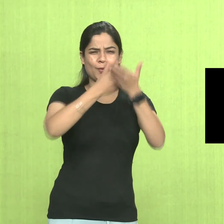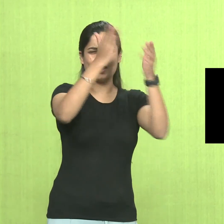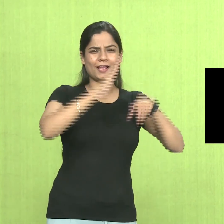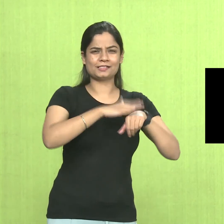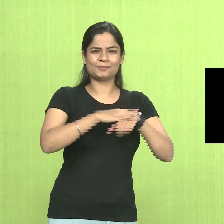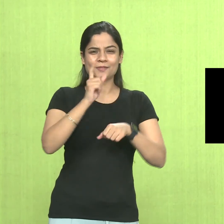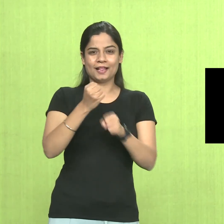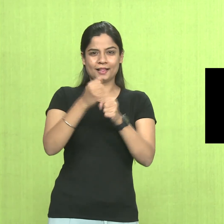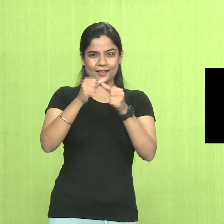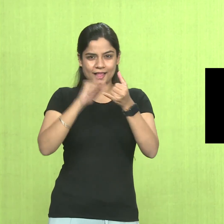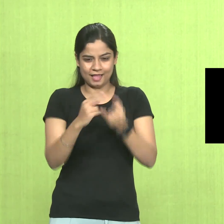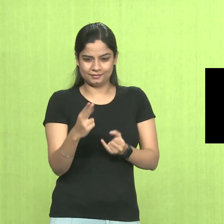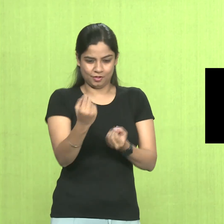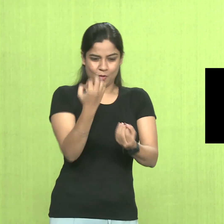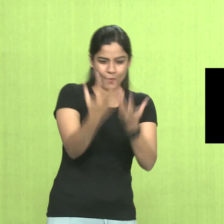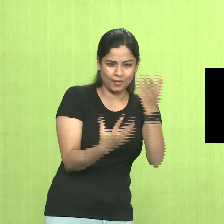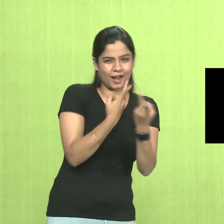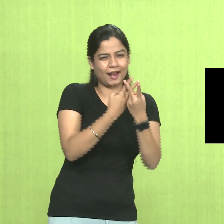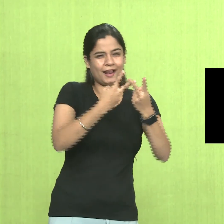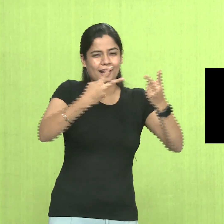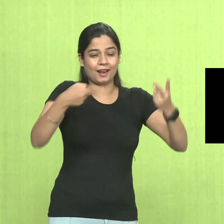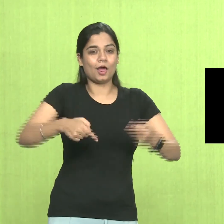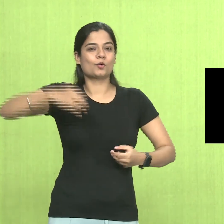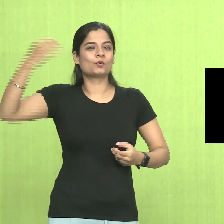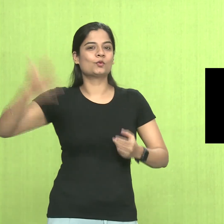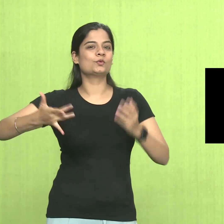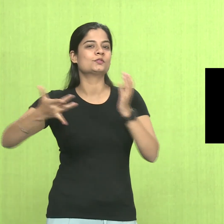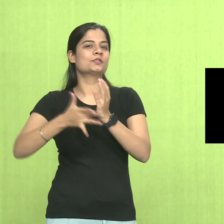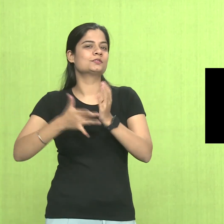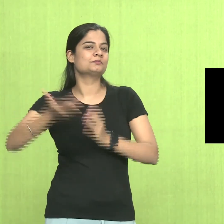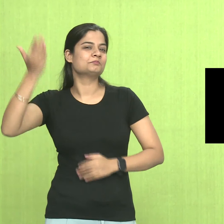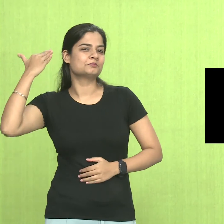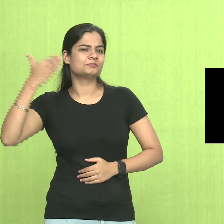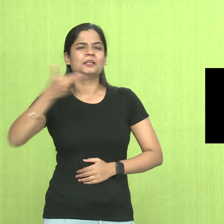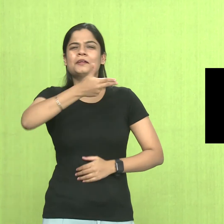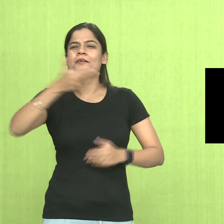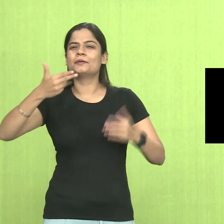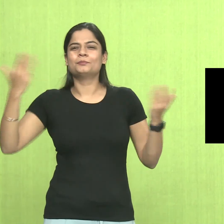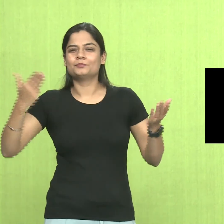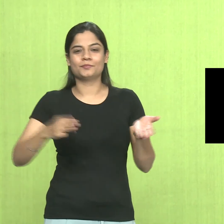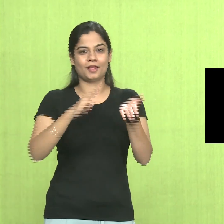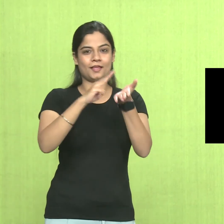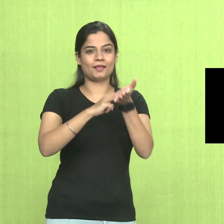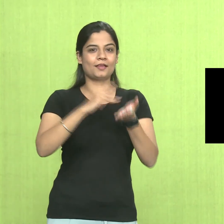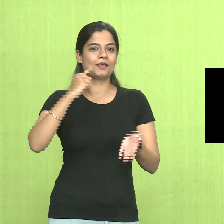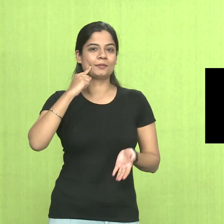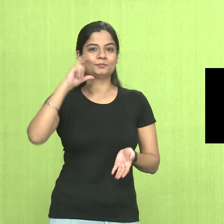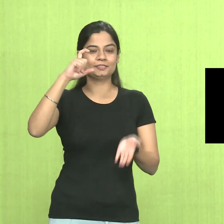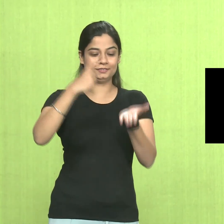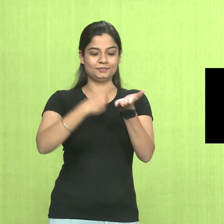So for a very long time we have been using gas, etc. to cook food, but there is recent technology now called microwave cooking.